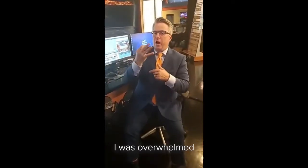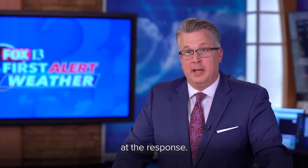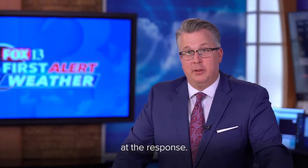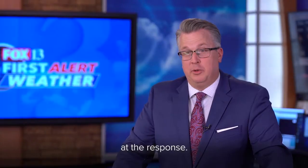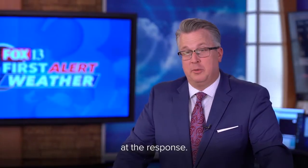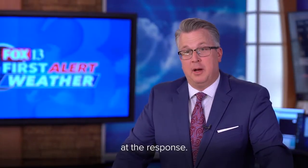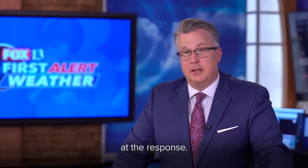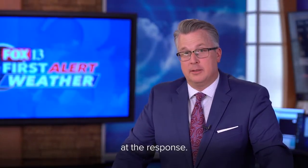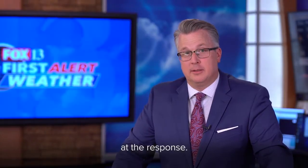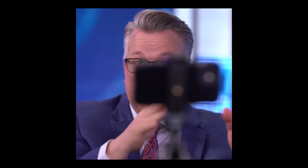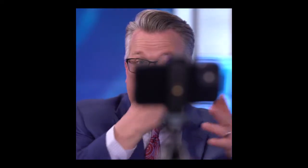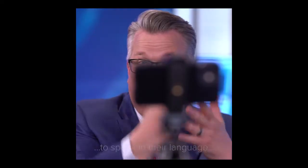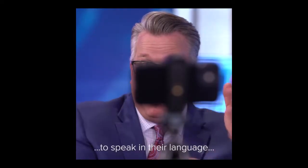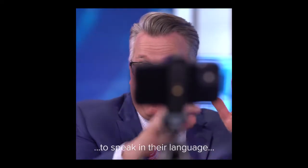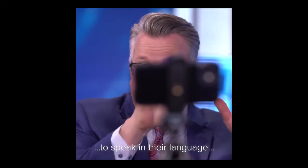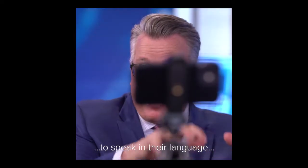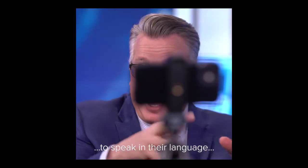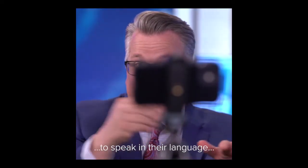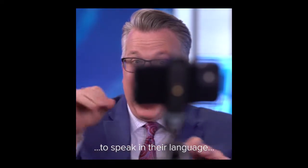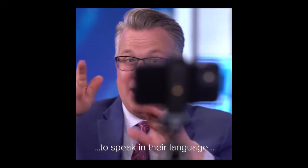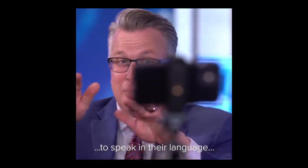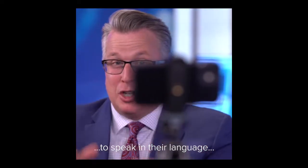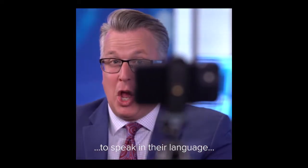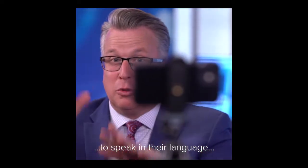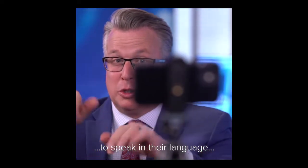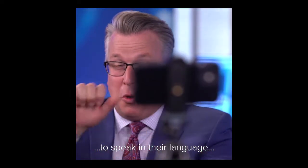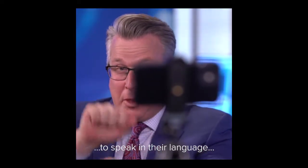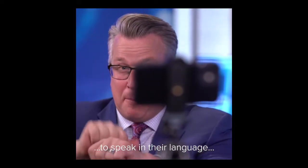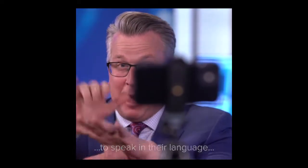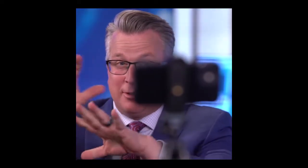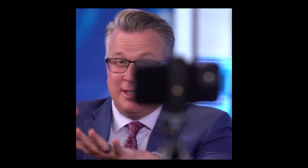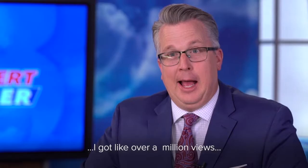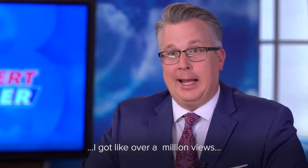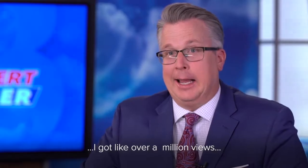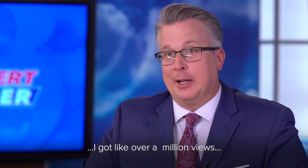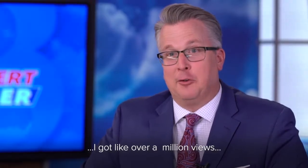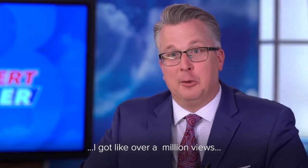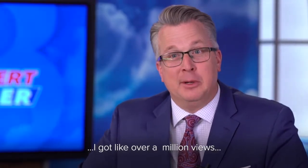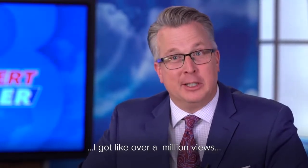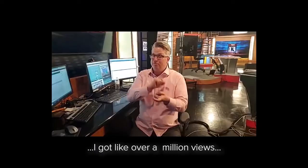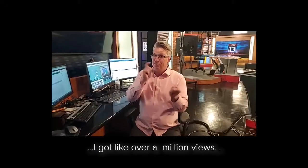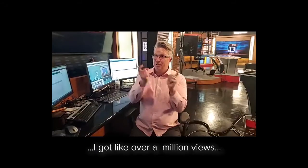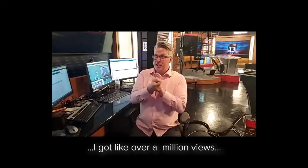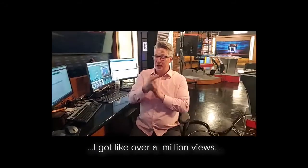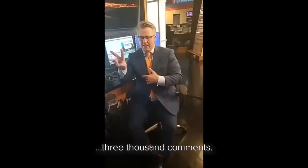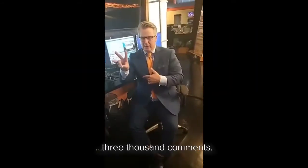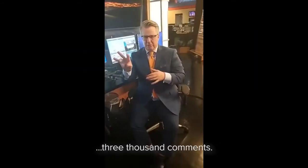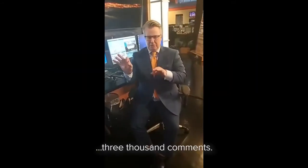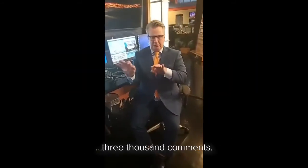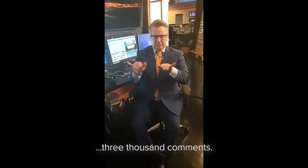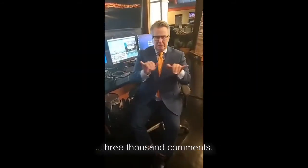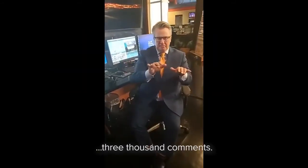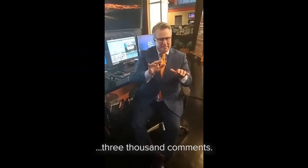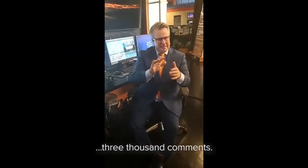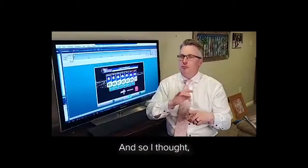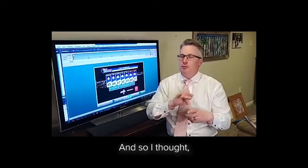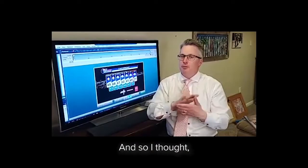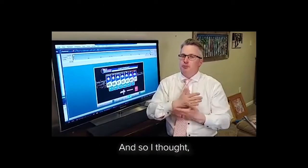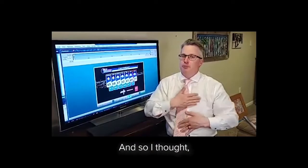at the response. To speak in their language, I got like over a million views, 3,000 comments, and so I thought